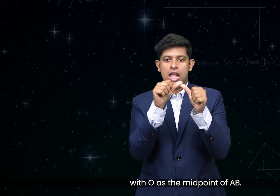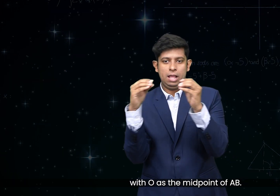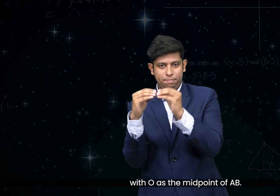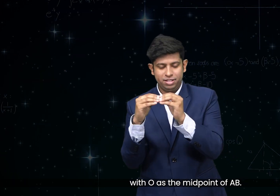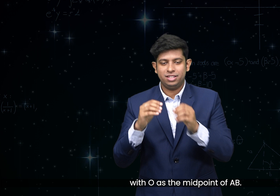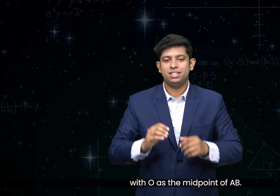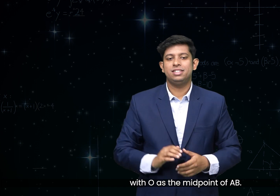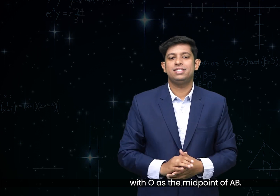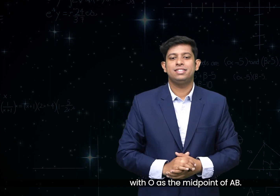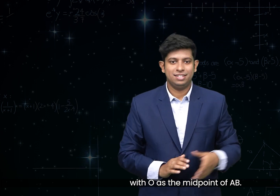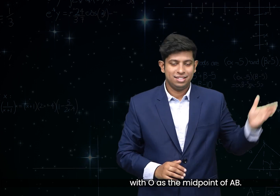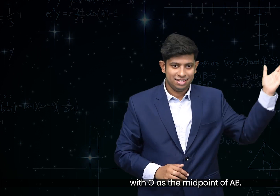AB.